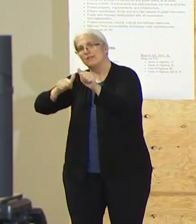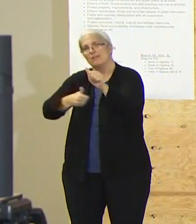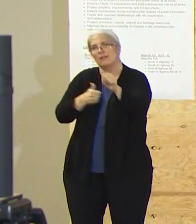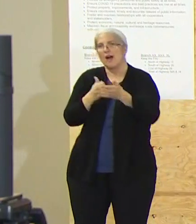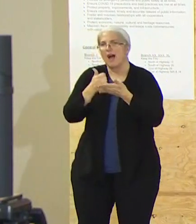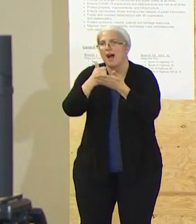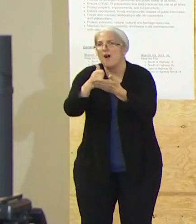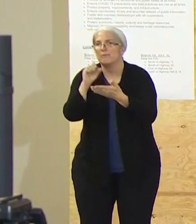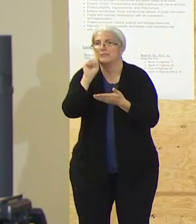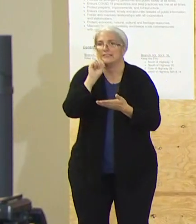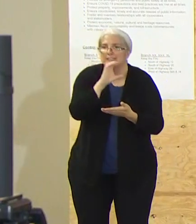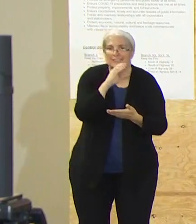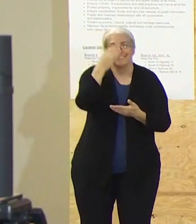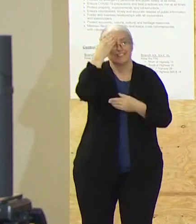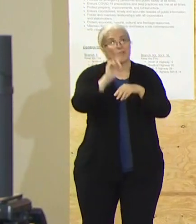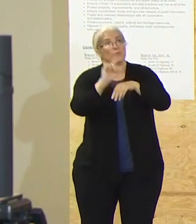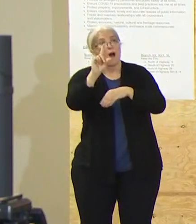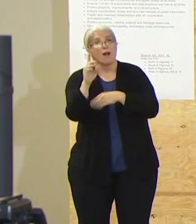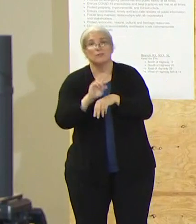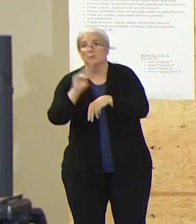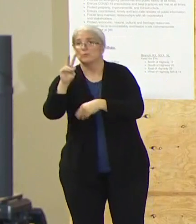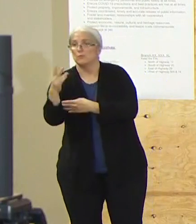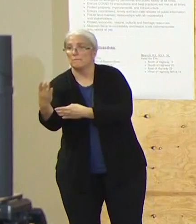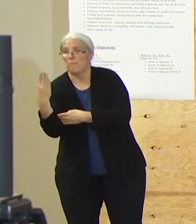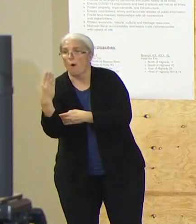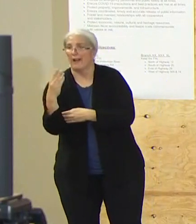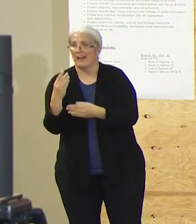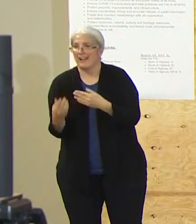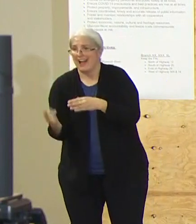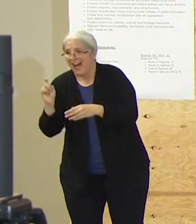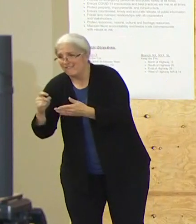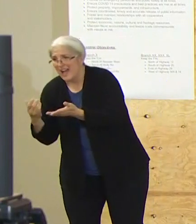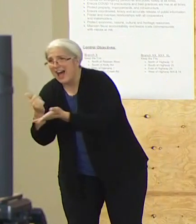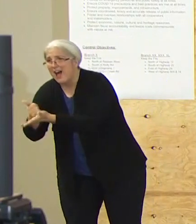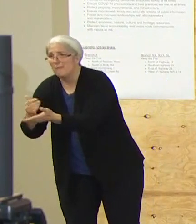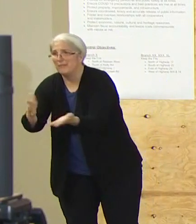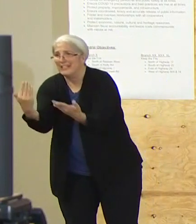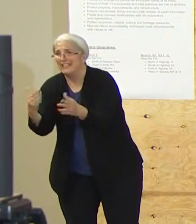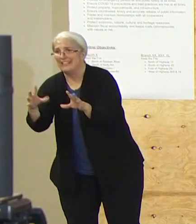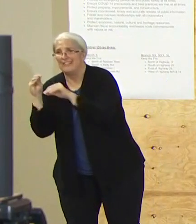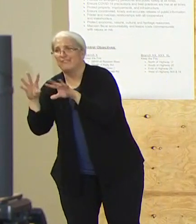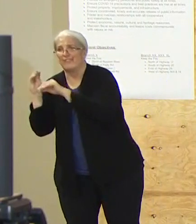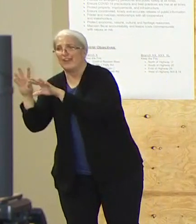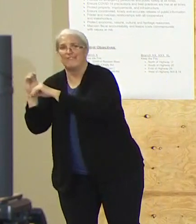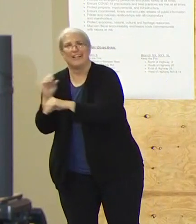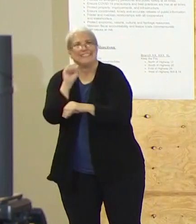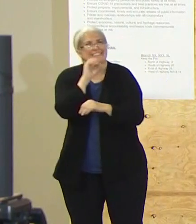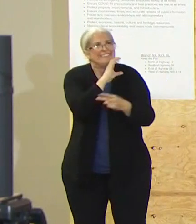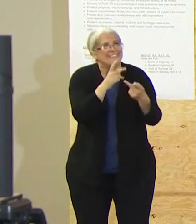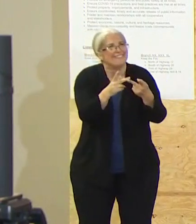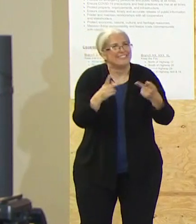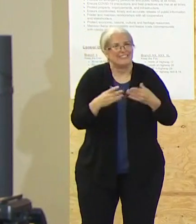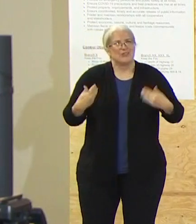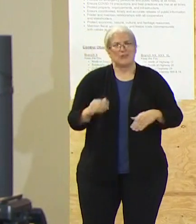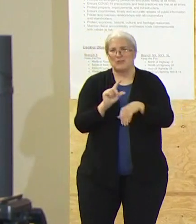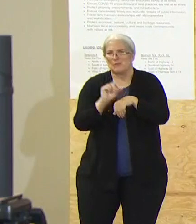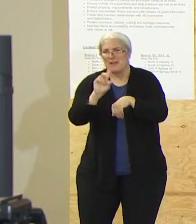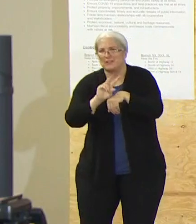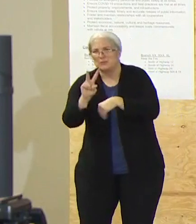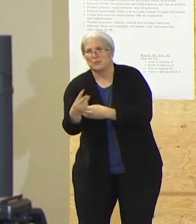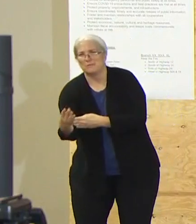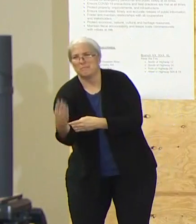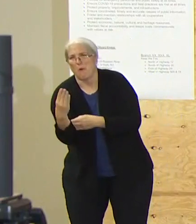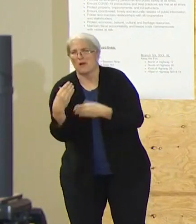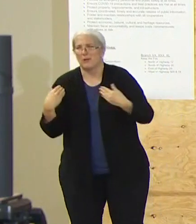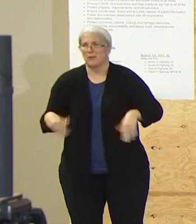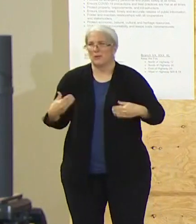Vacaville that had to evacuate a senior facility and accommodate their needs at 1 in the morning, particularly in this COVID environment where we're